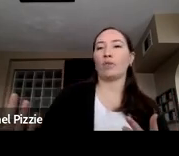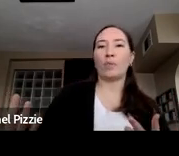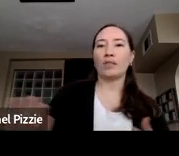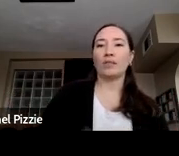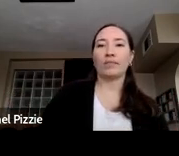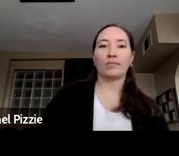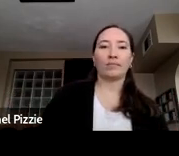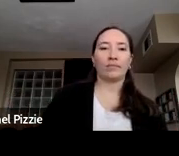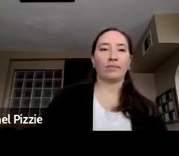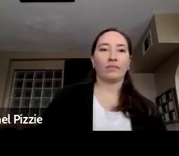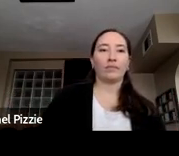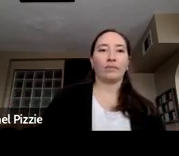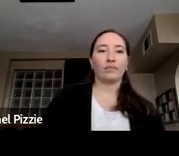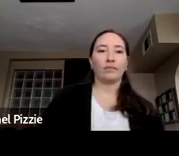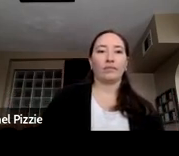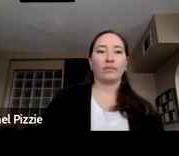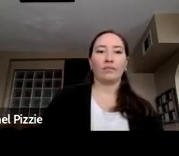up with what response.